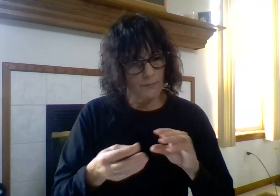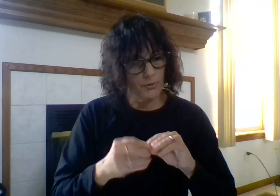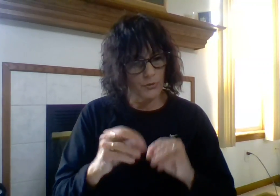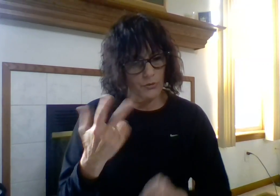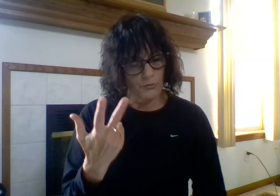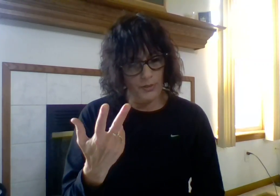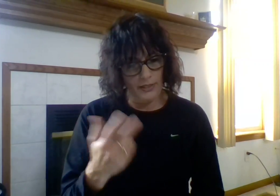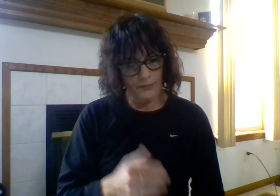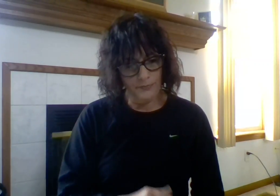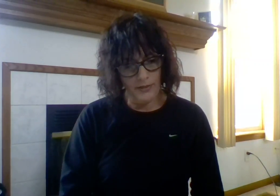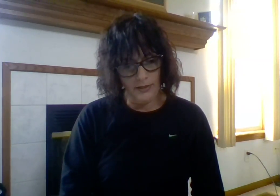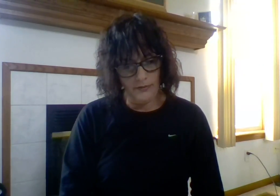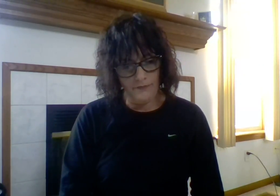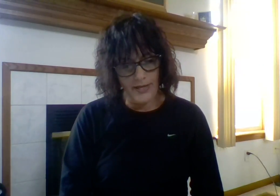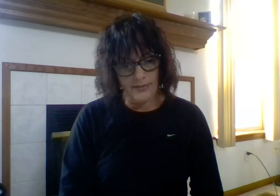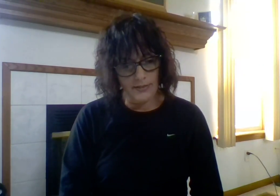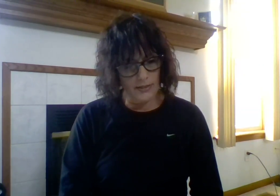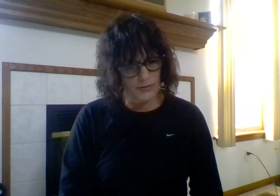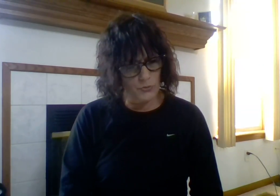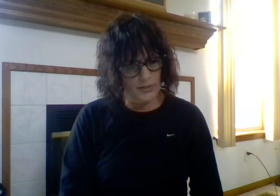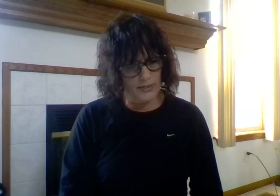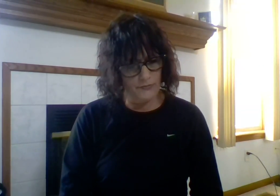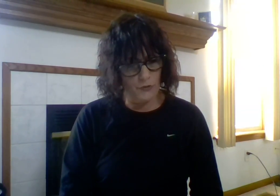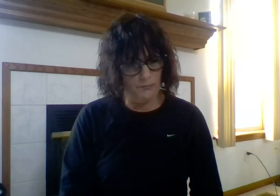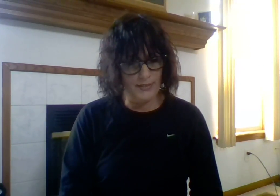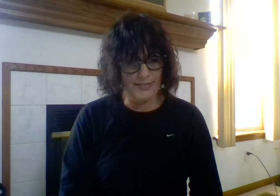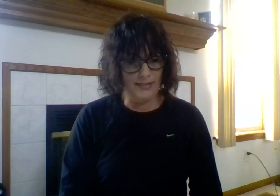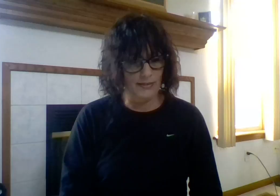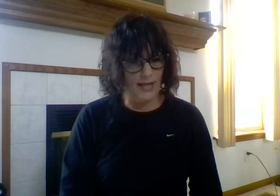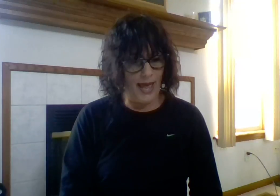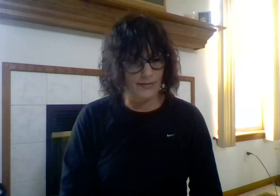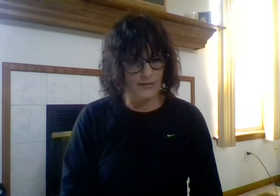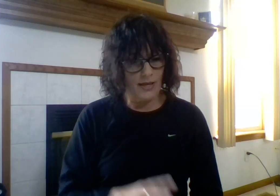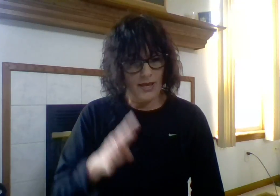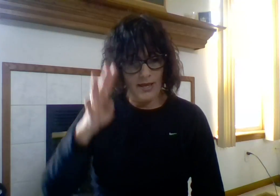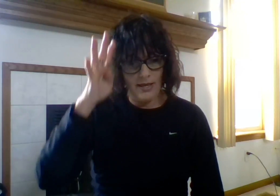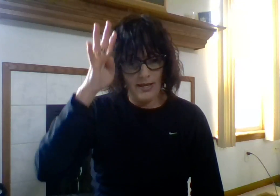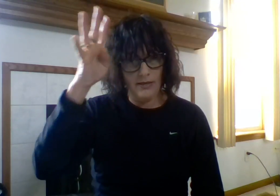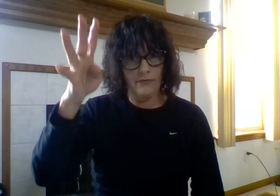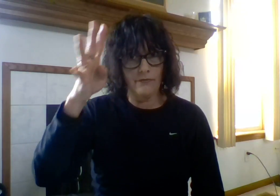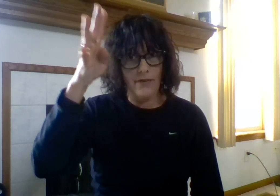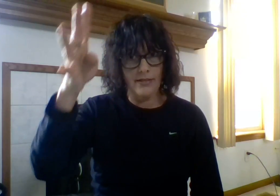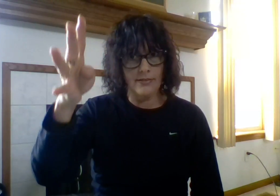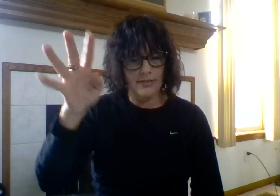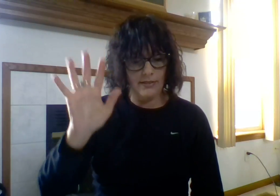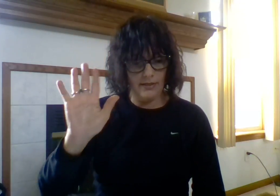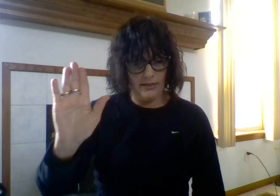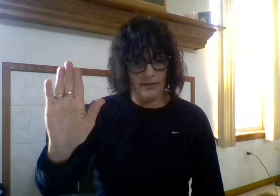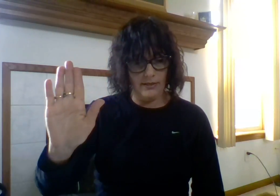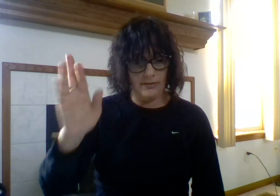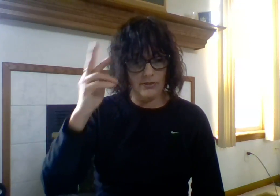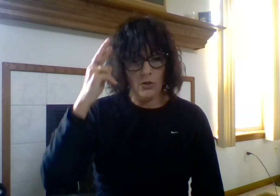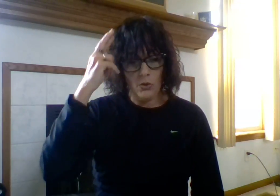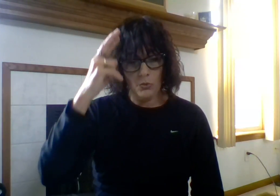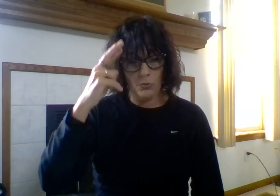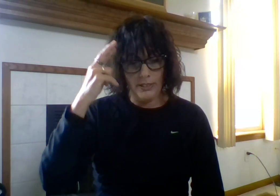Number 3, he invented his reason for missing class. Invented his